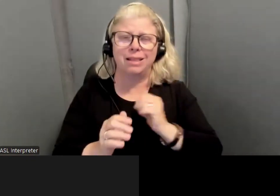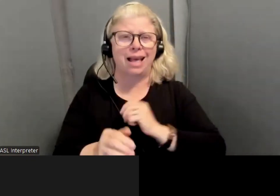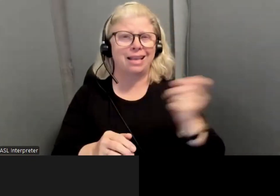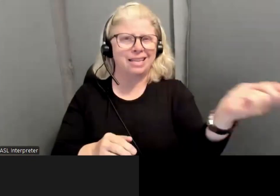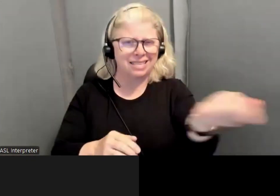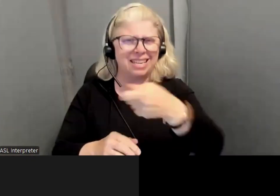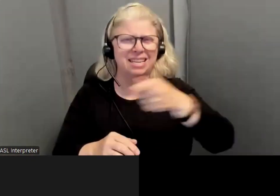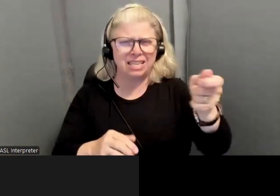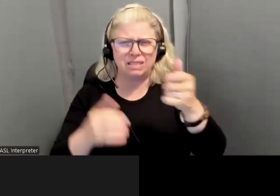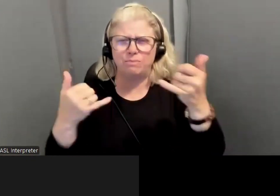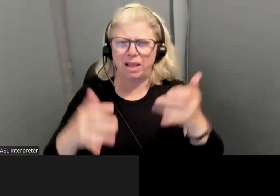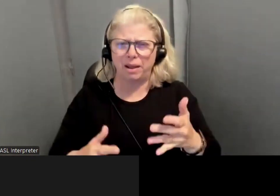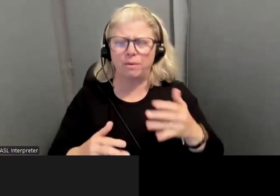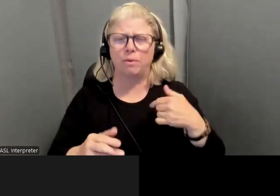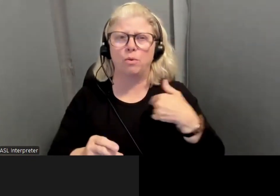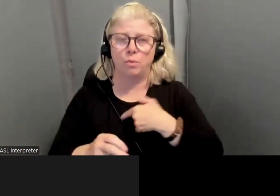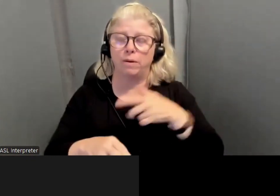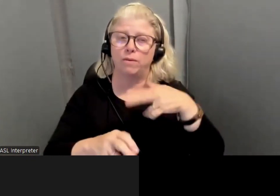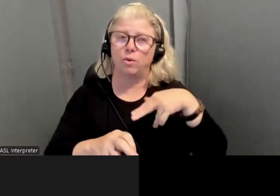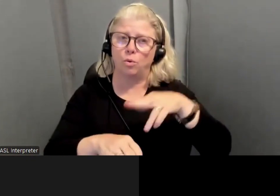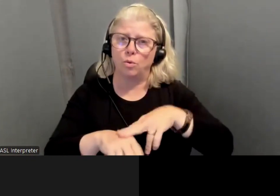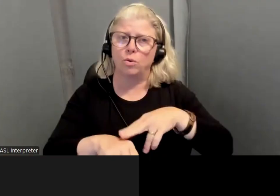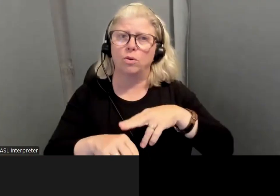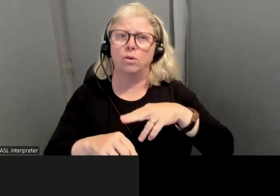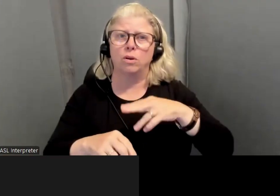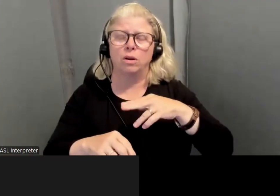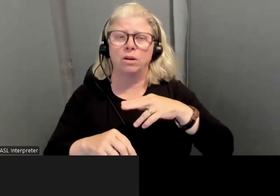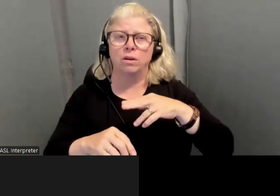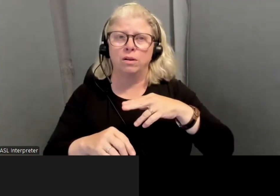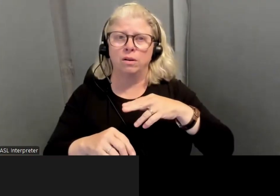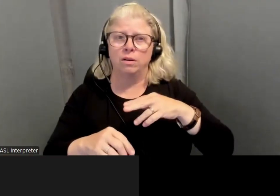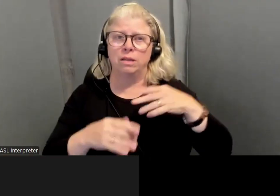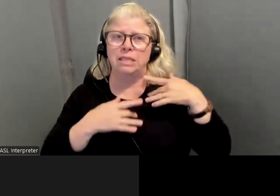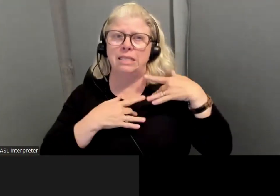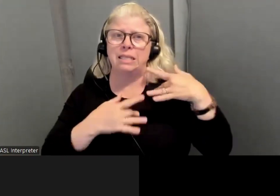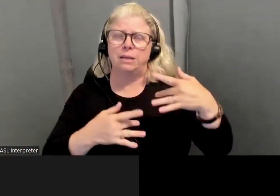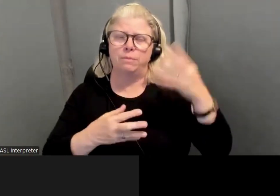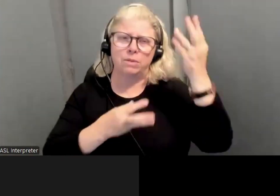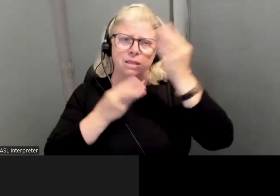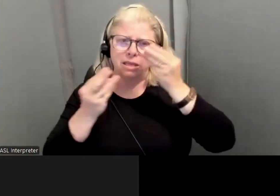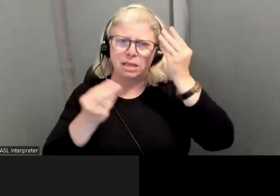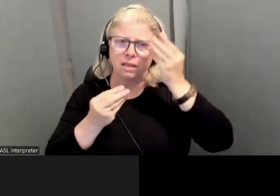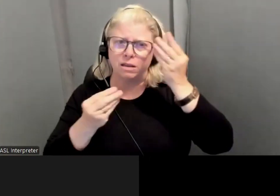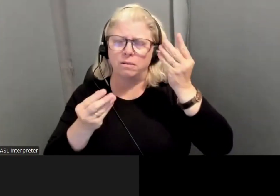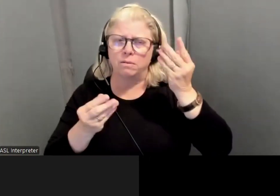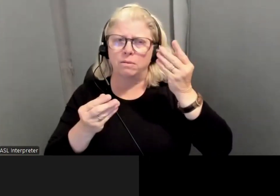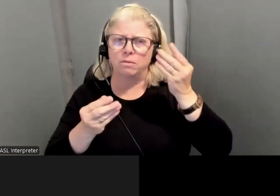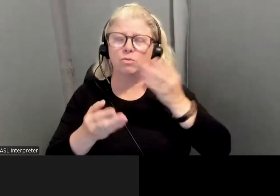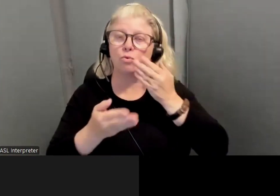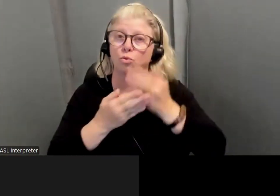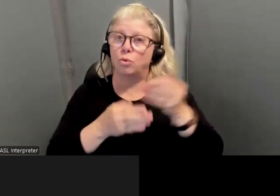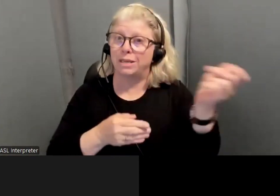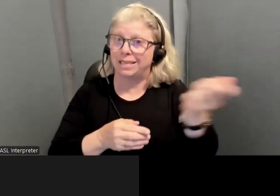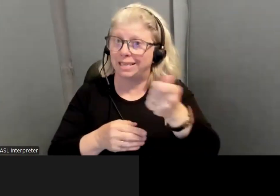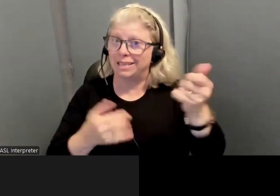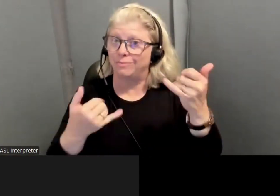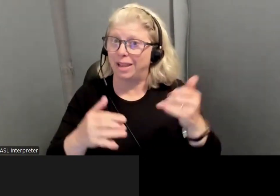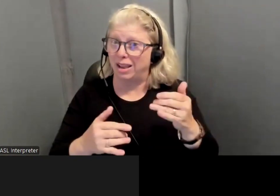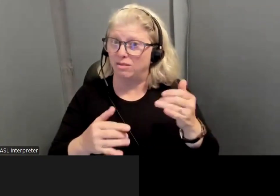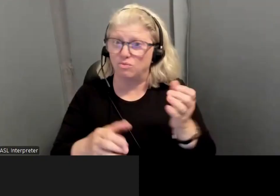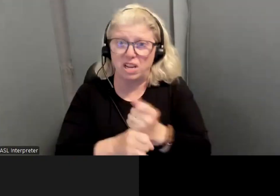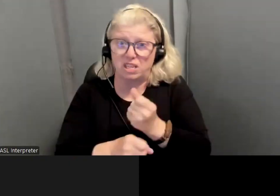player. We are, of course, typically we think that a good tennis player is one who